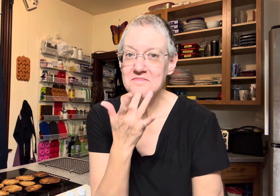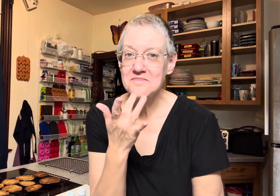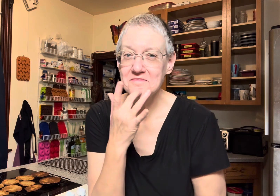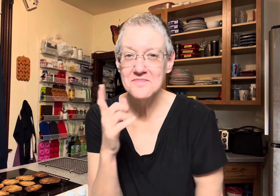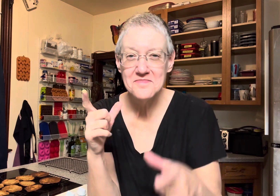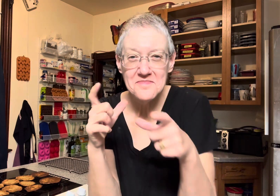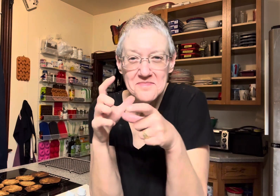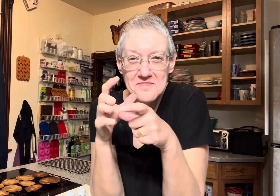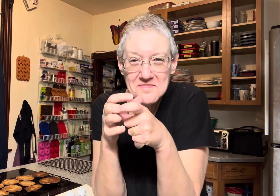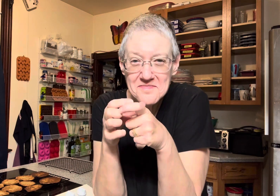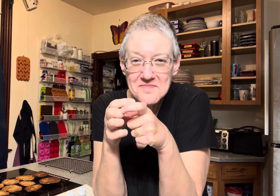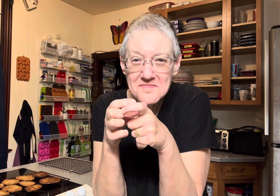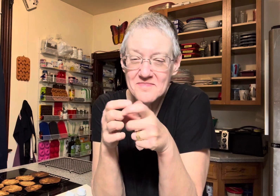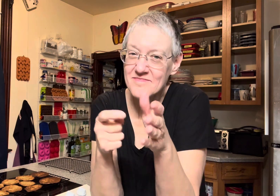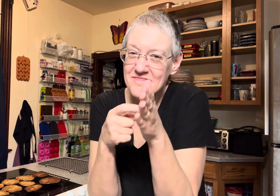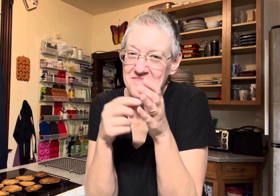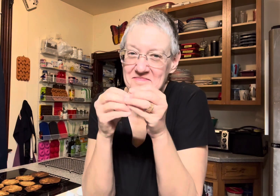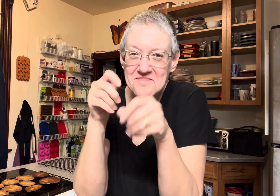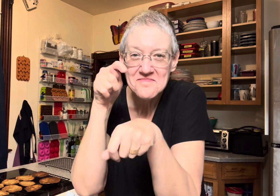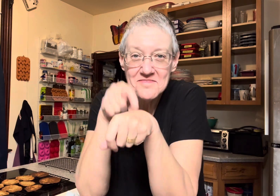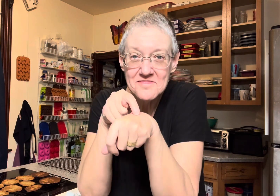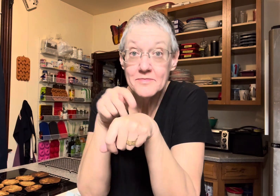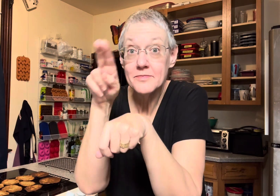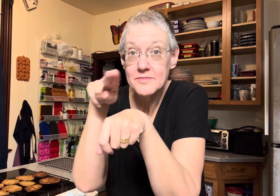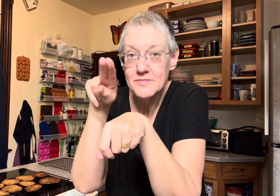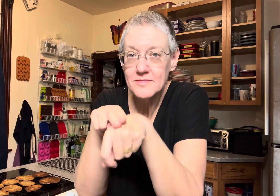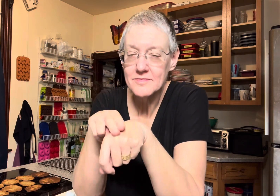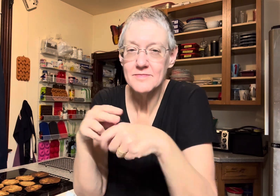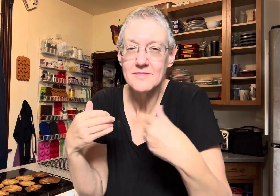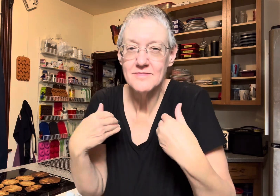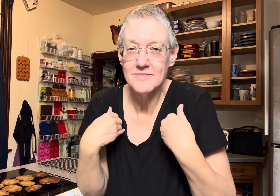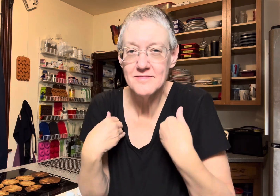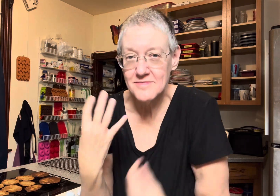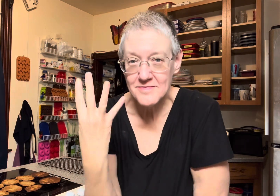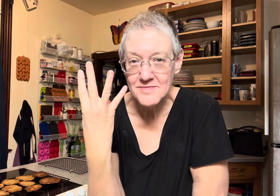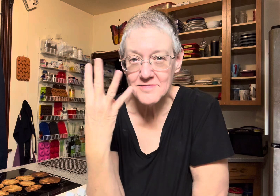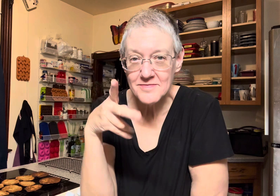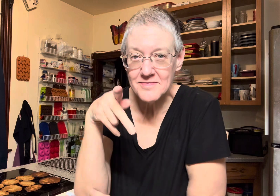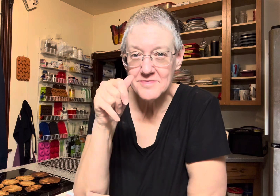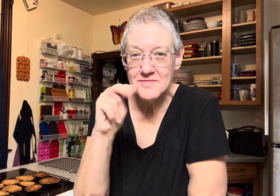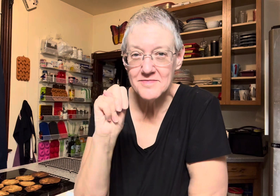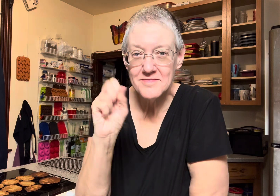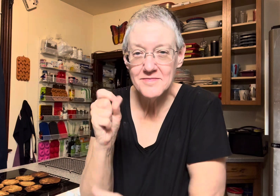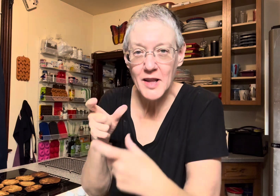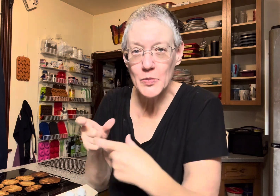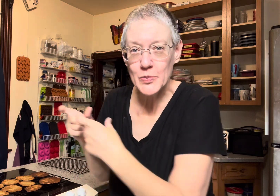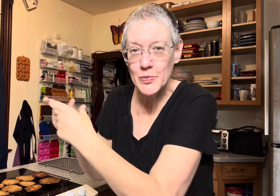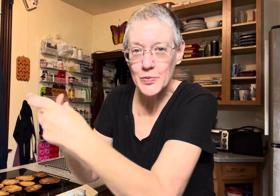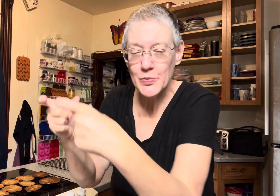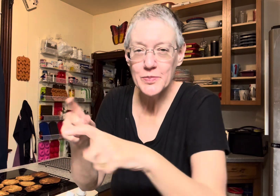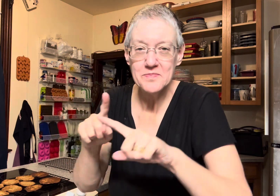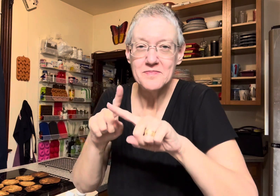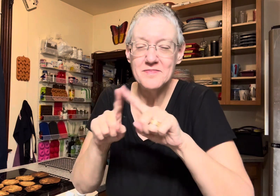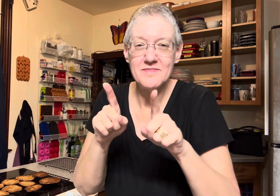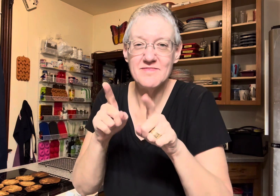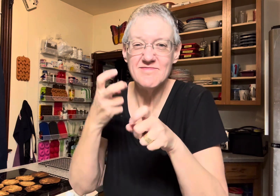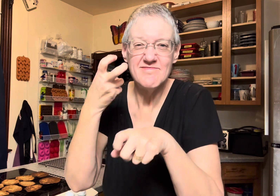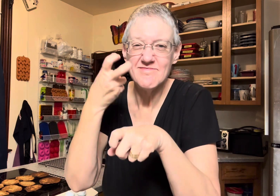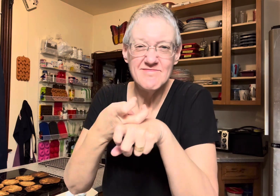Dale likes his pancakes small and thin. It takes more time, but normally I would be cooking on 4 burners,